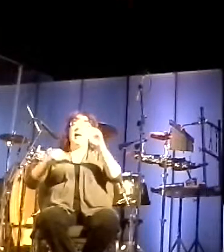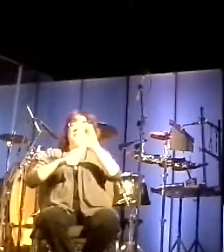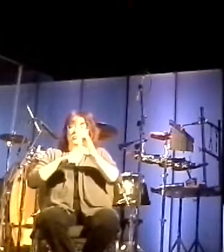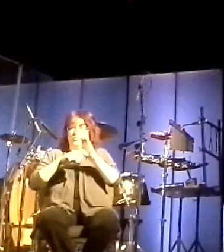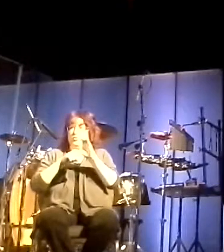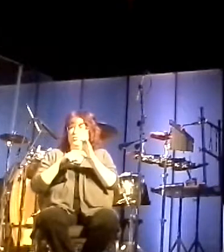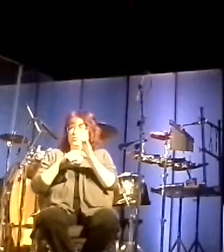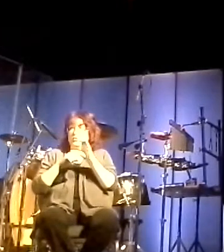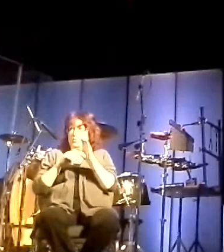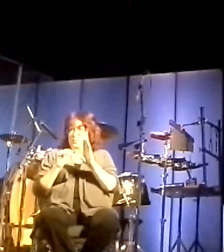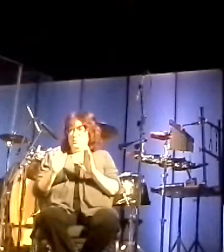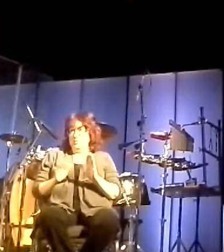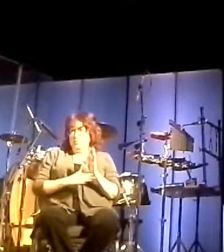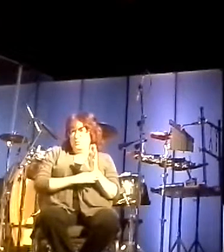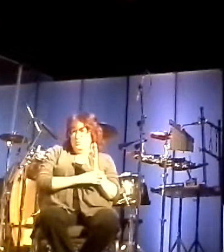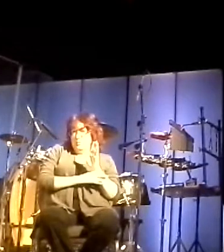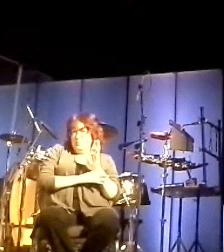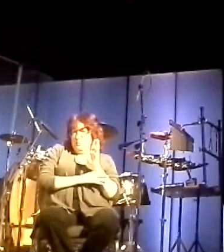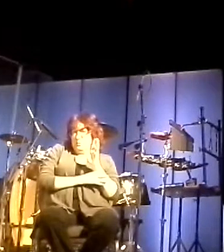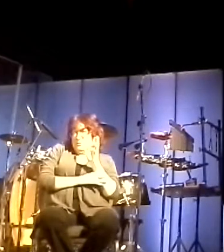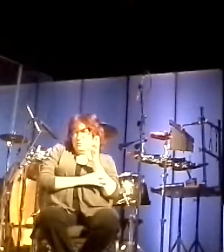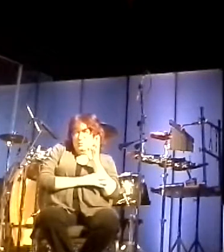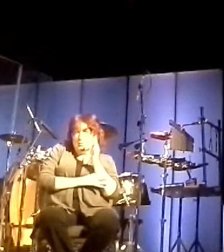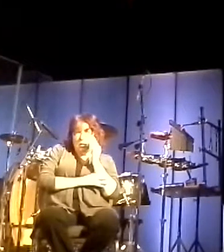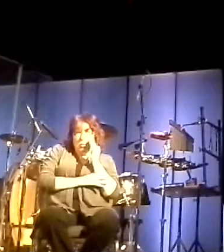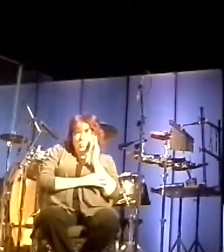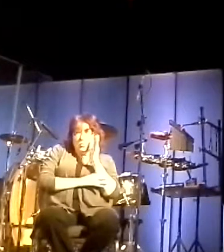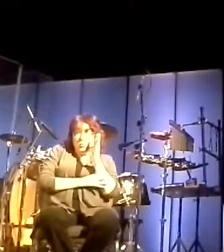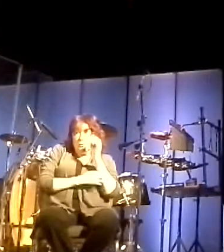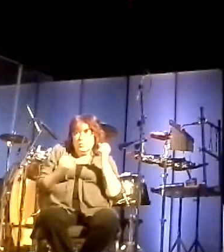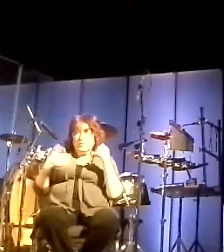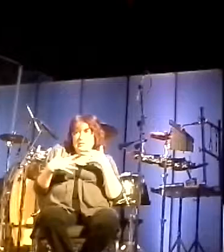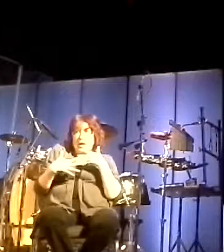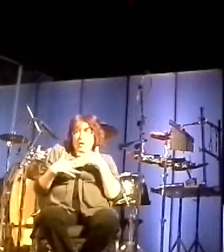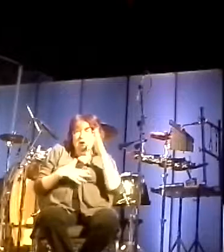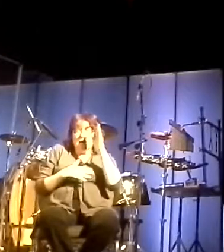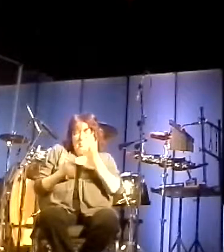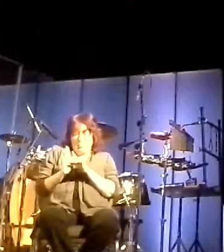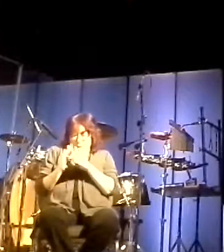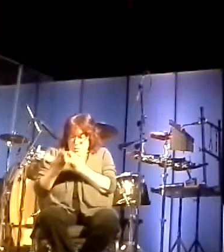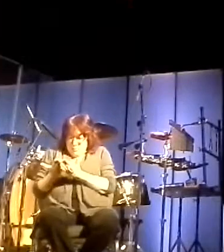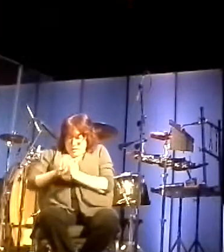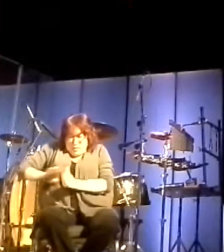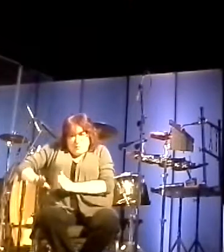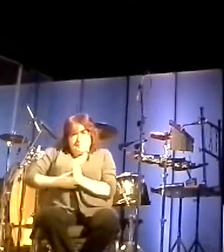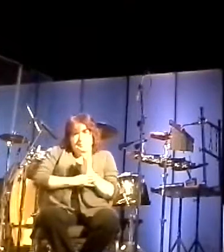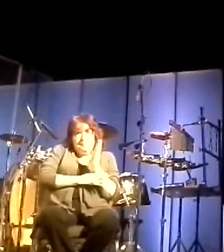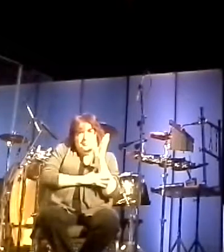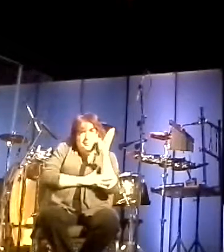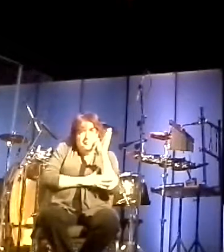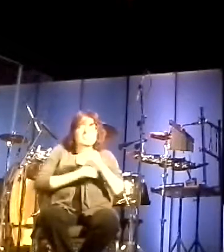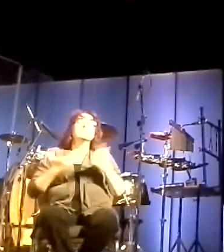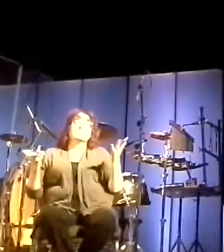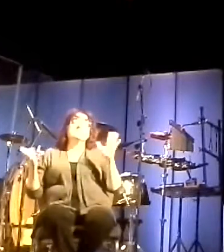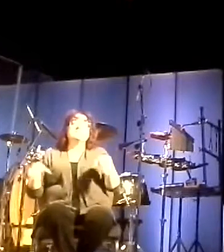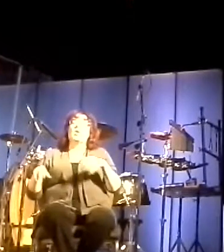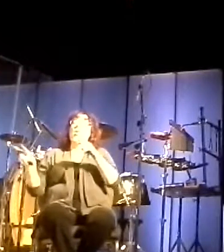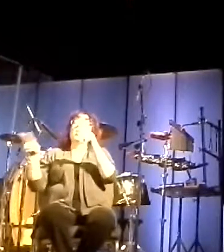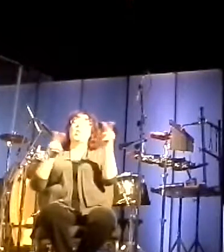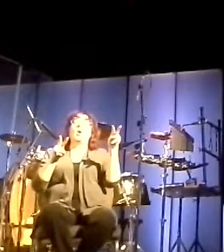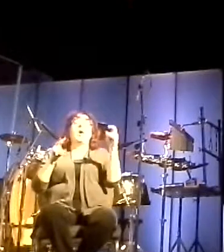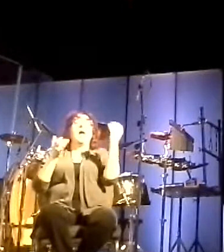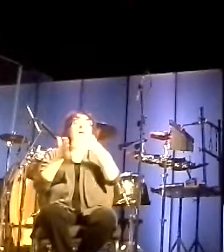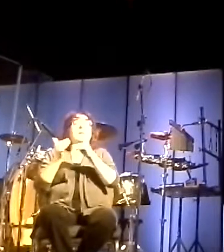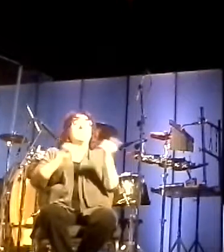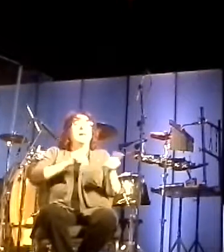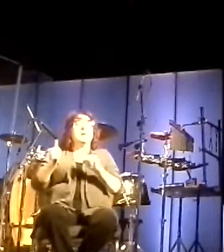church? Real slowly raise your hand. I mean, I know. You're scared. I'm getting, put your Bible down and raise your hand, all right? That's good. All right, look around. Raise your hand